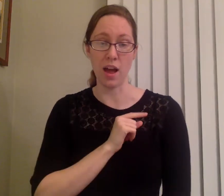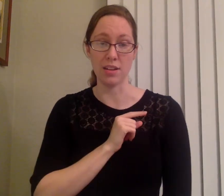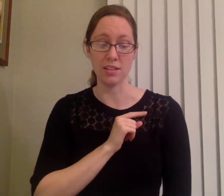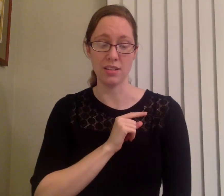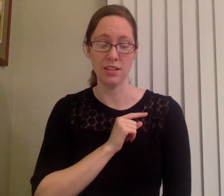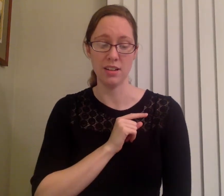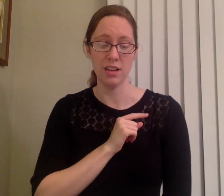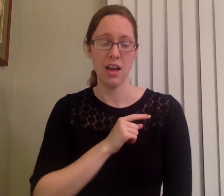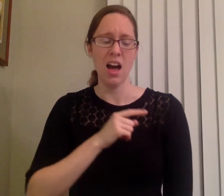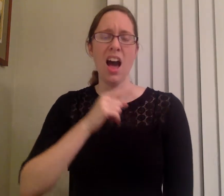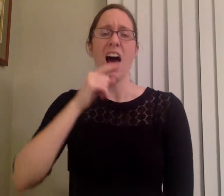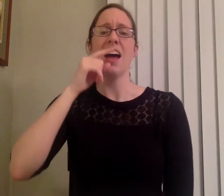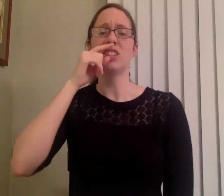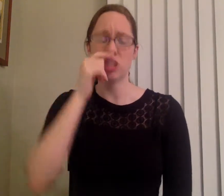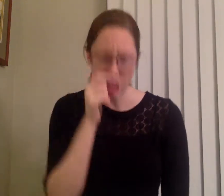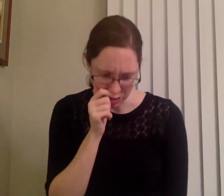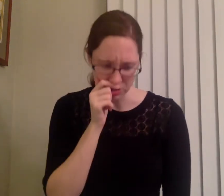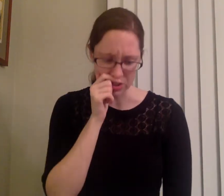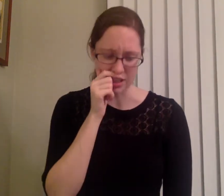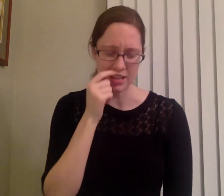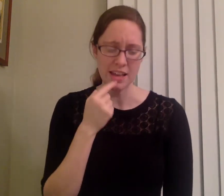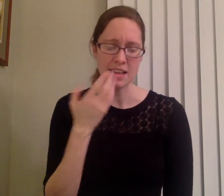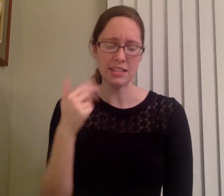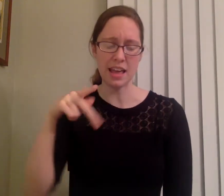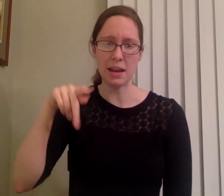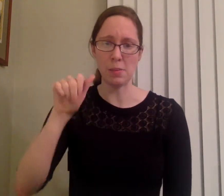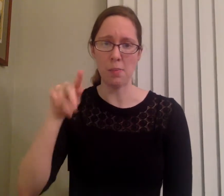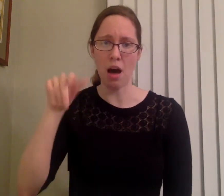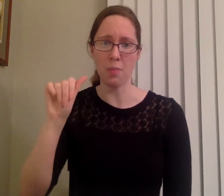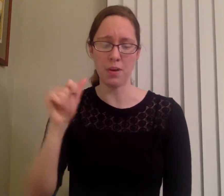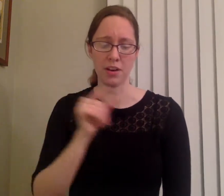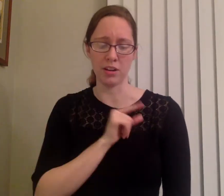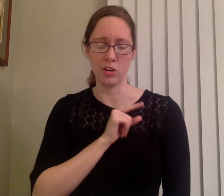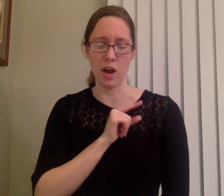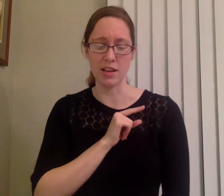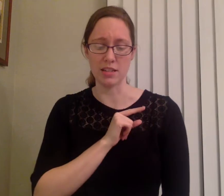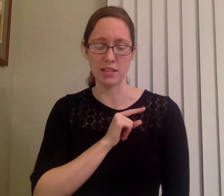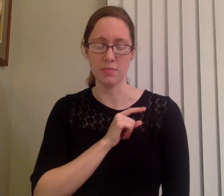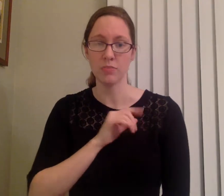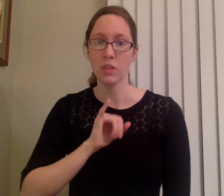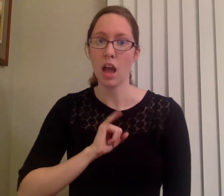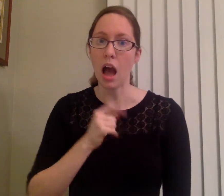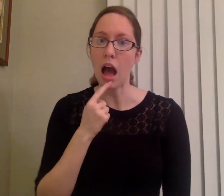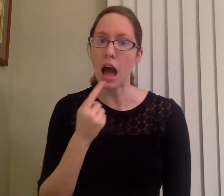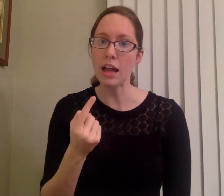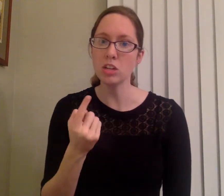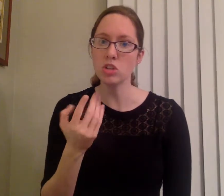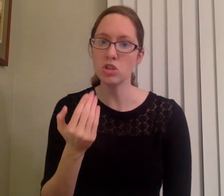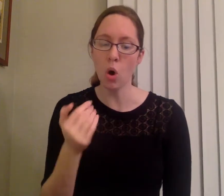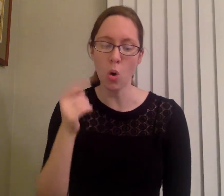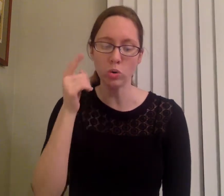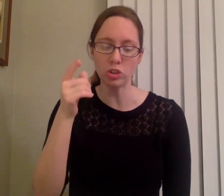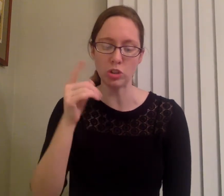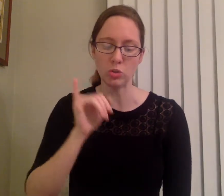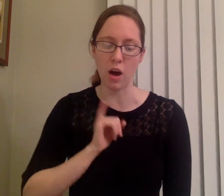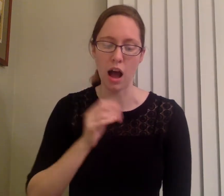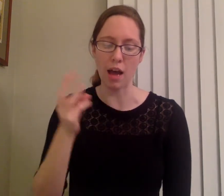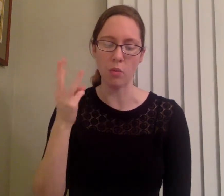Grunt. Achoo! Said Papa Grunt. I told you I